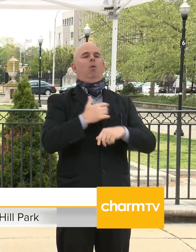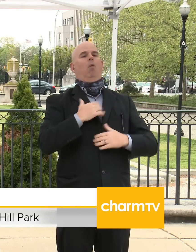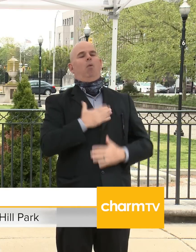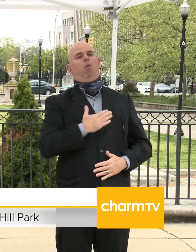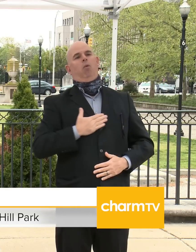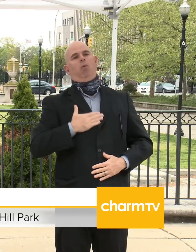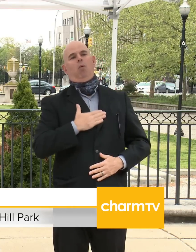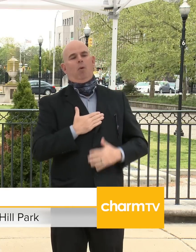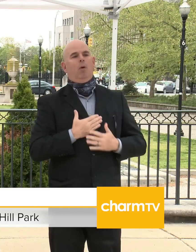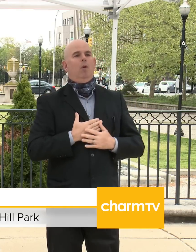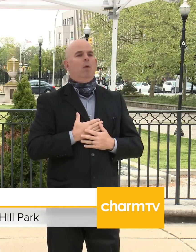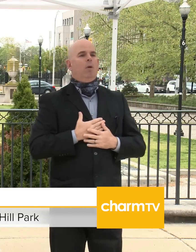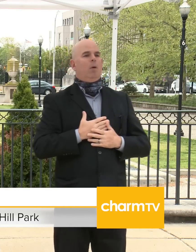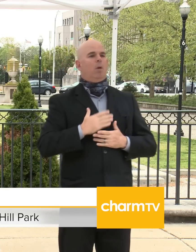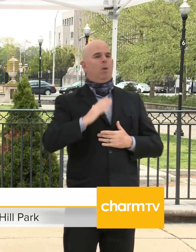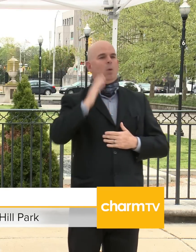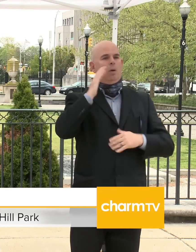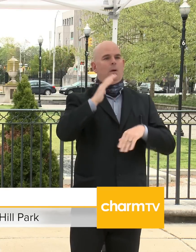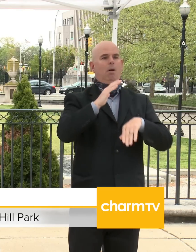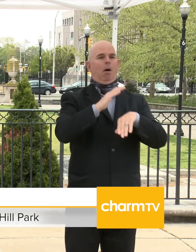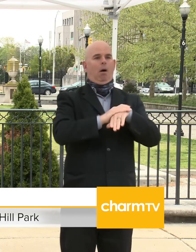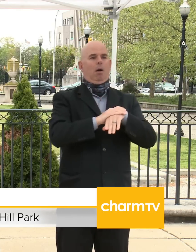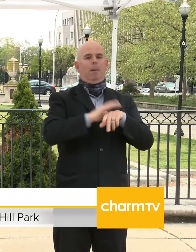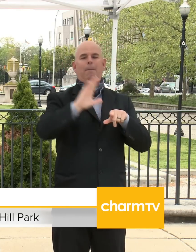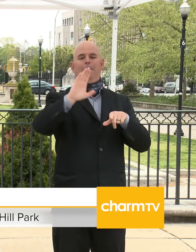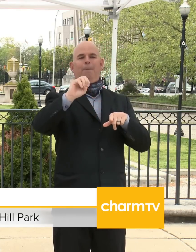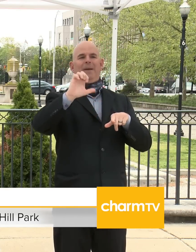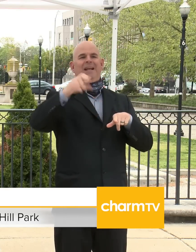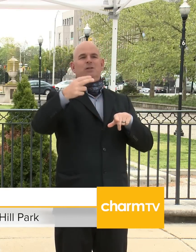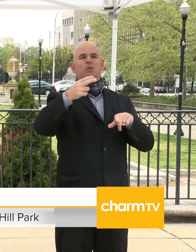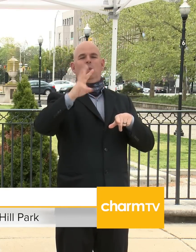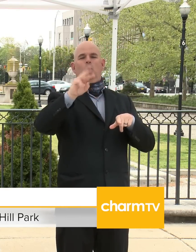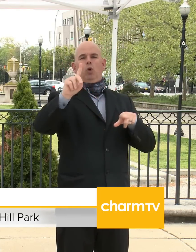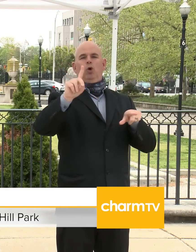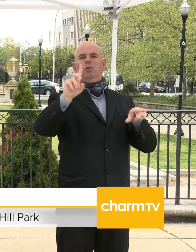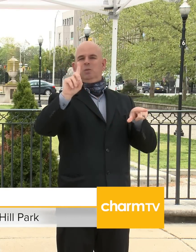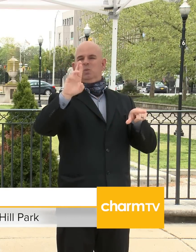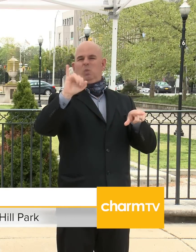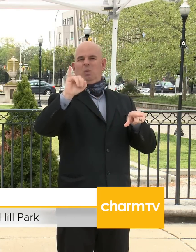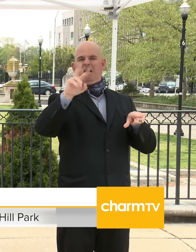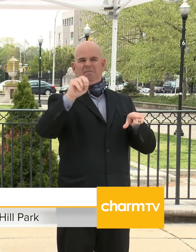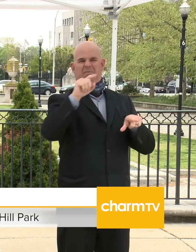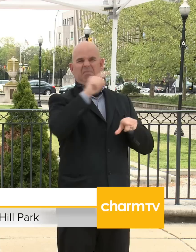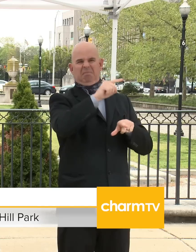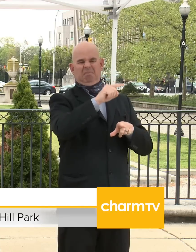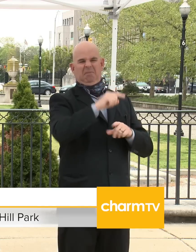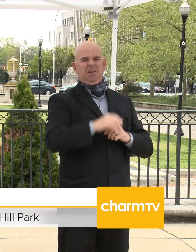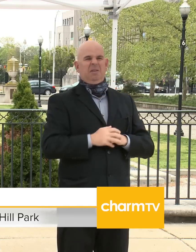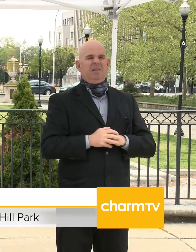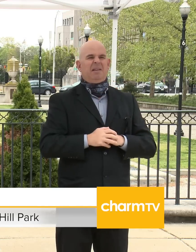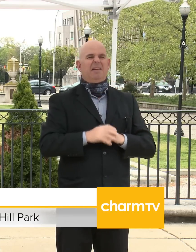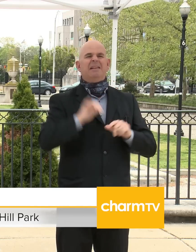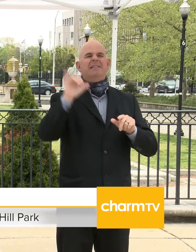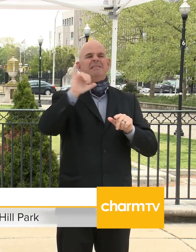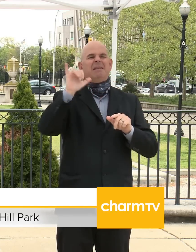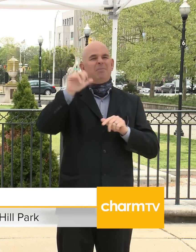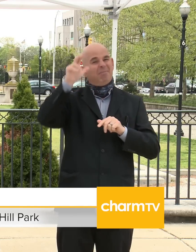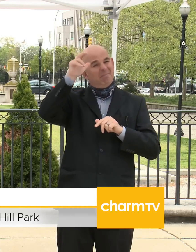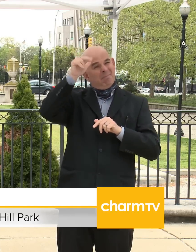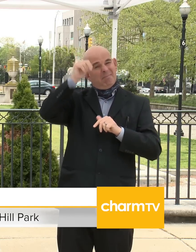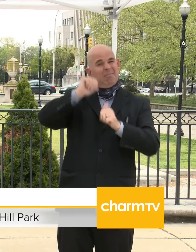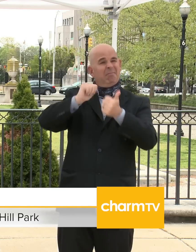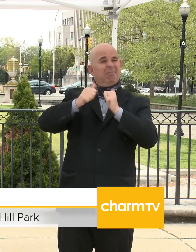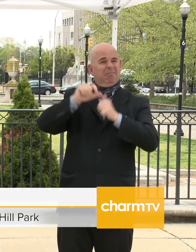on Beechwood Drive in front of the Rawlins Conservatory. Similar to our Pimlico site, the Druid Hill site will still require a